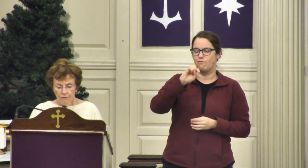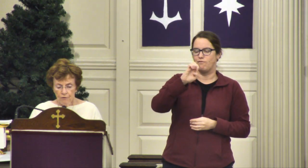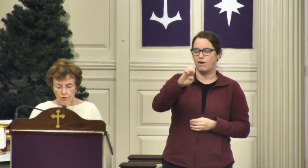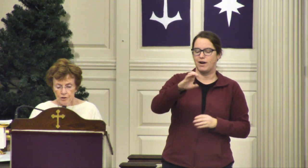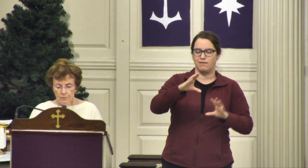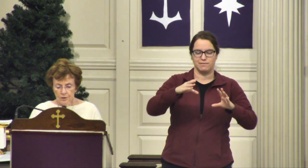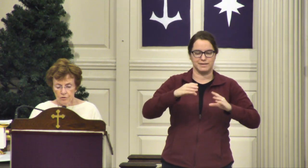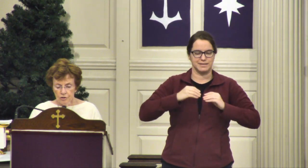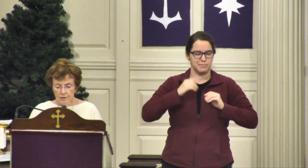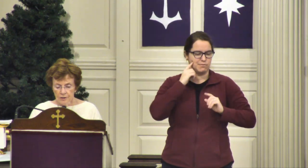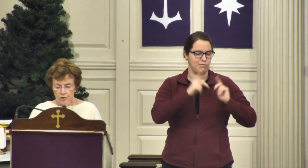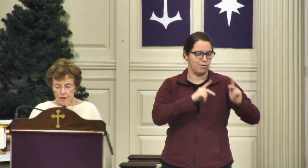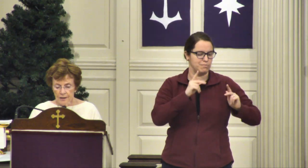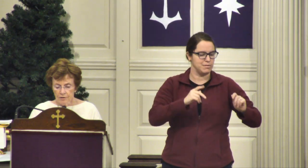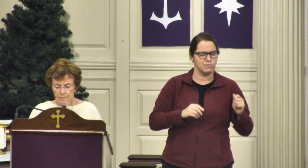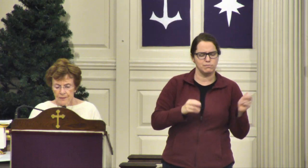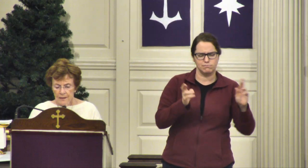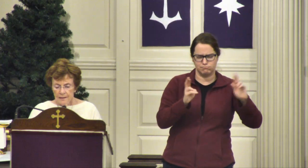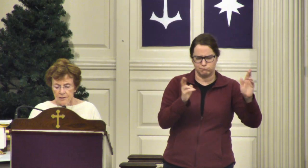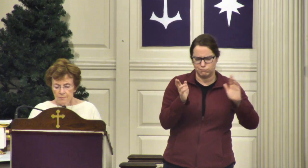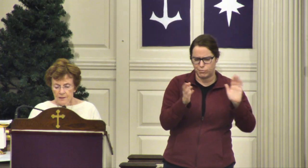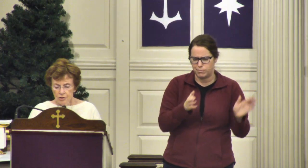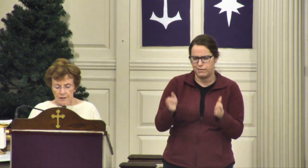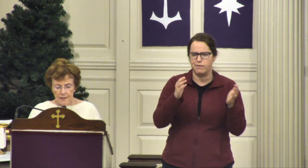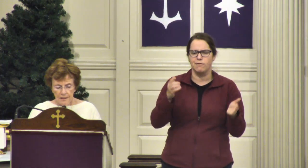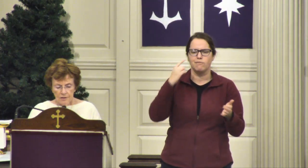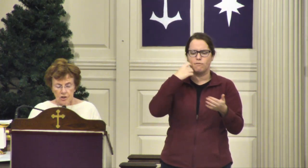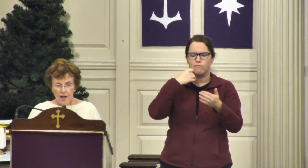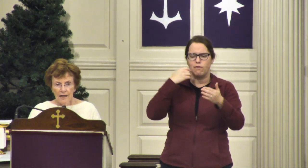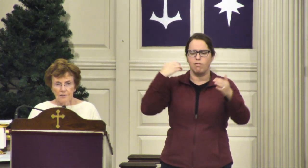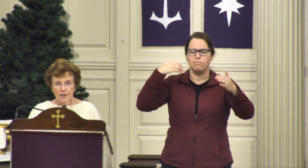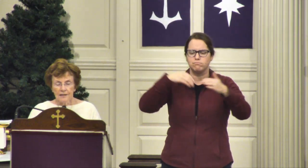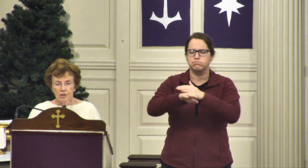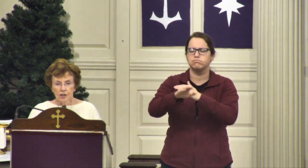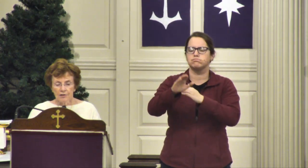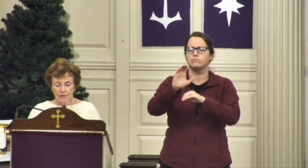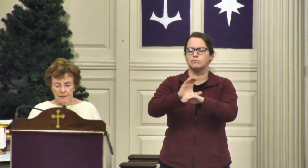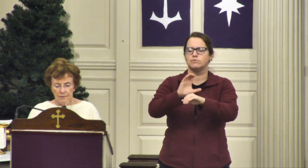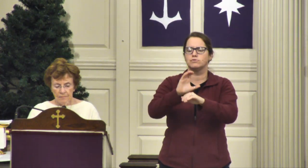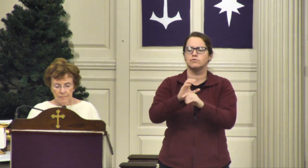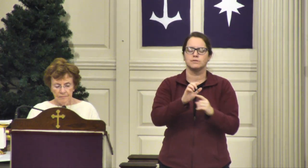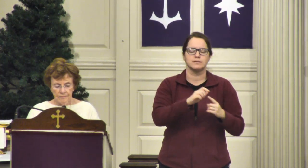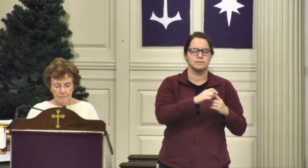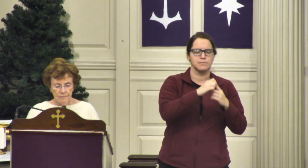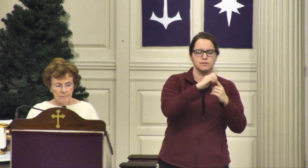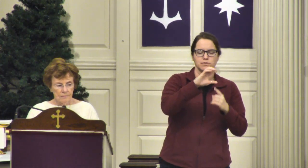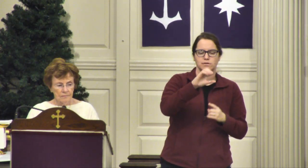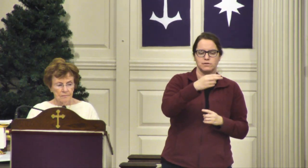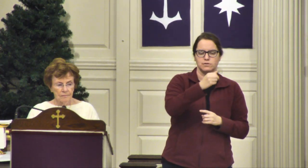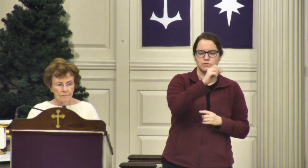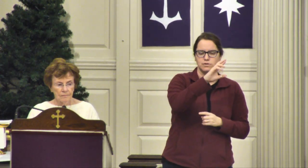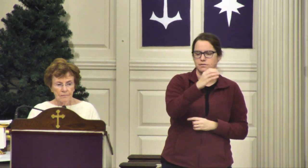full communion this year, especially Charles and Jerry.